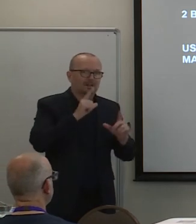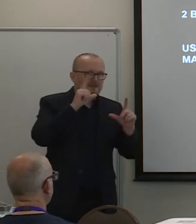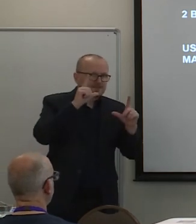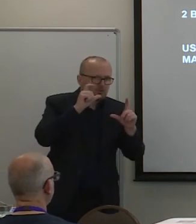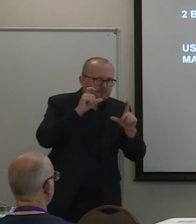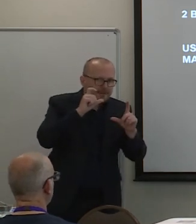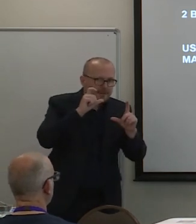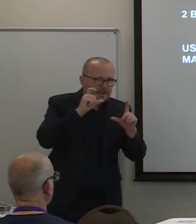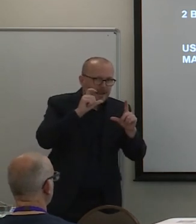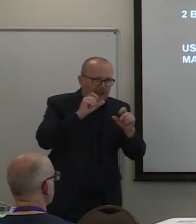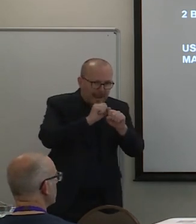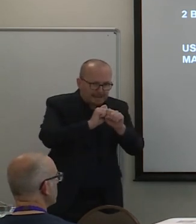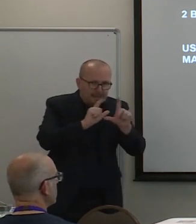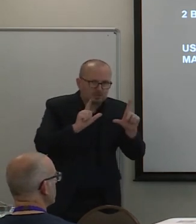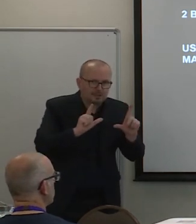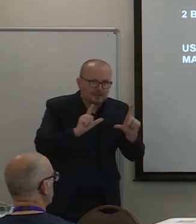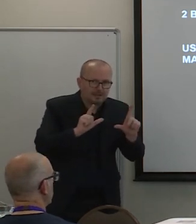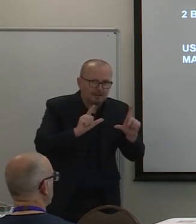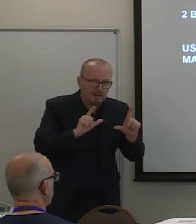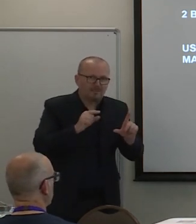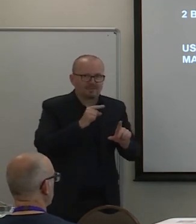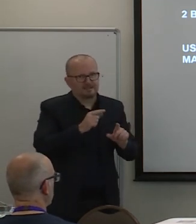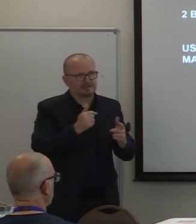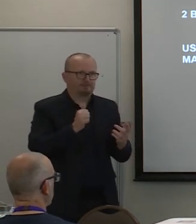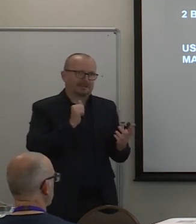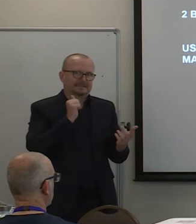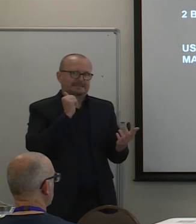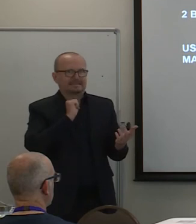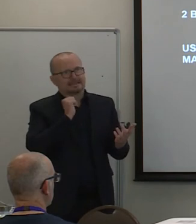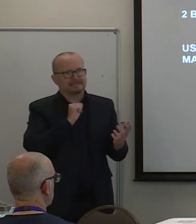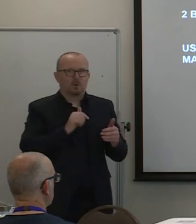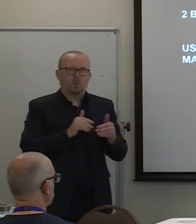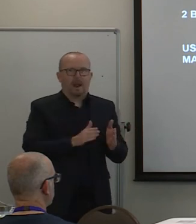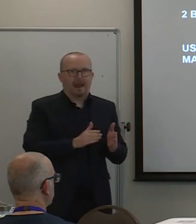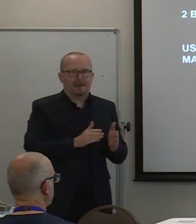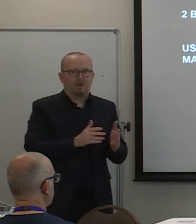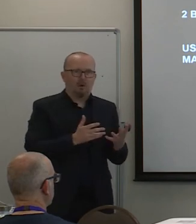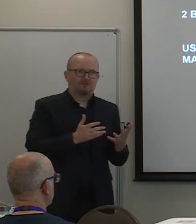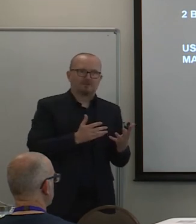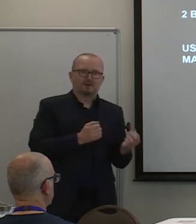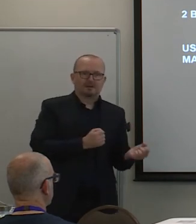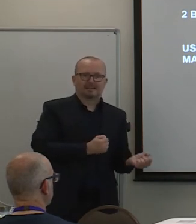sexy vehicle on which to hang their latest goodwill gesture to society.